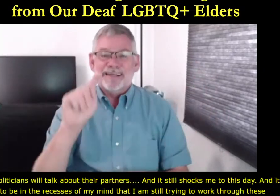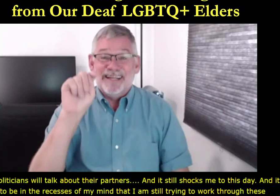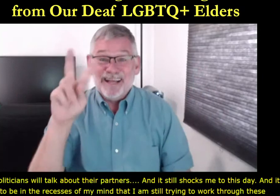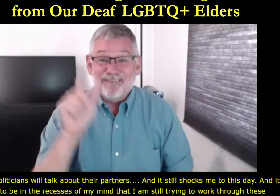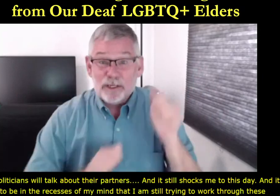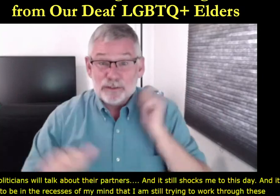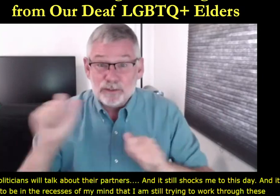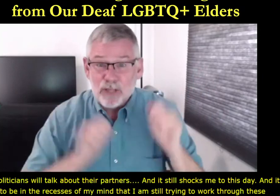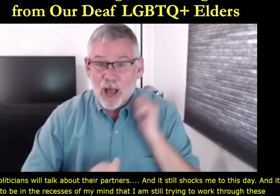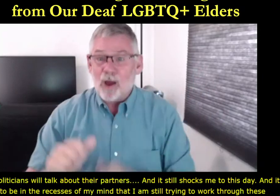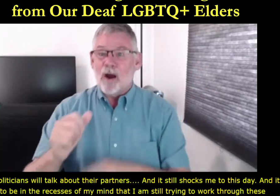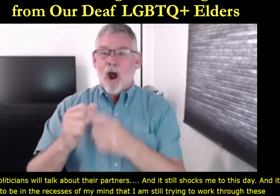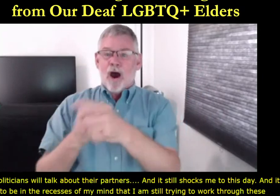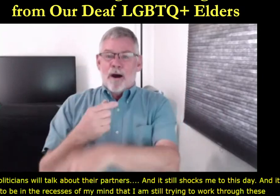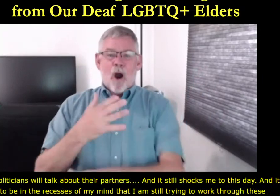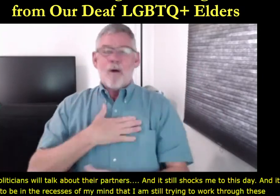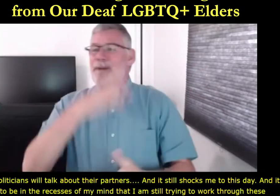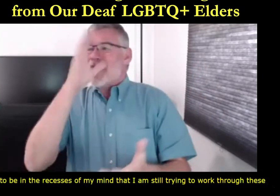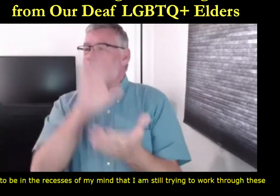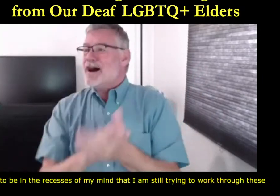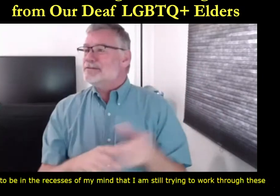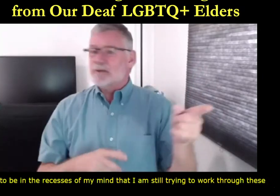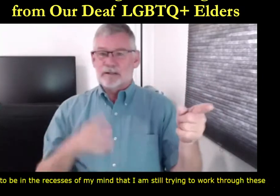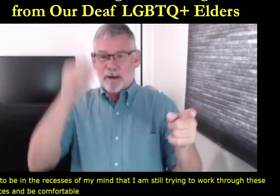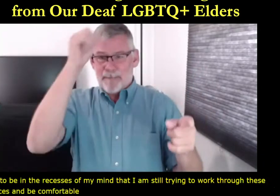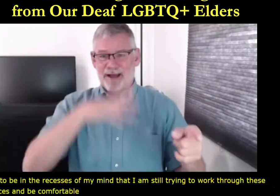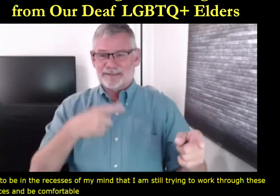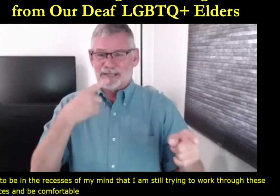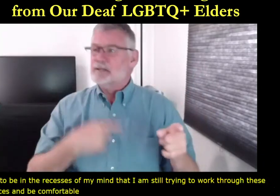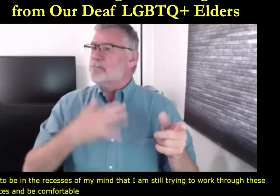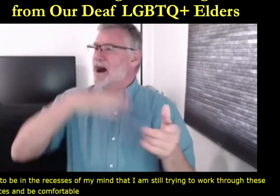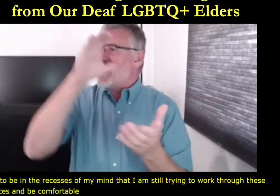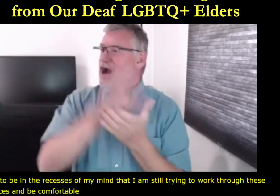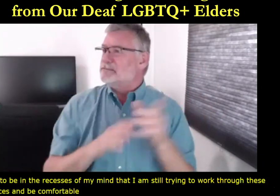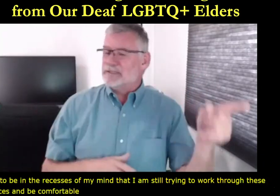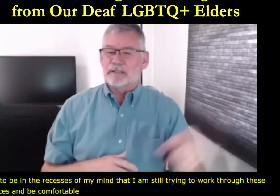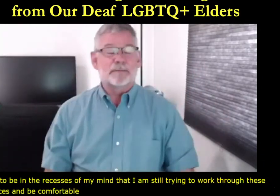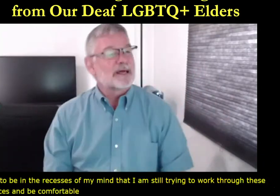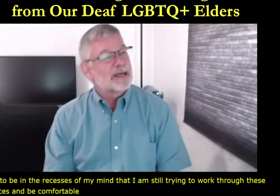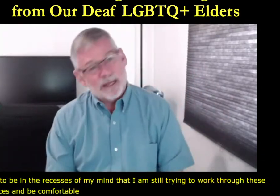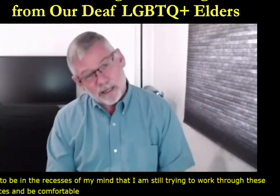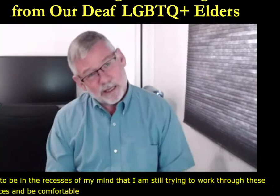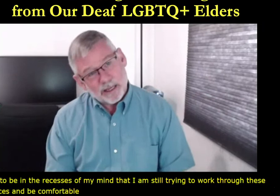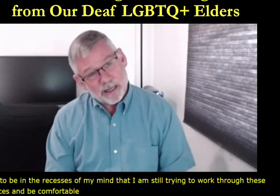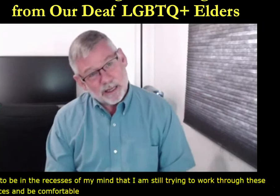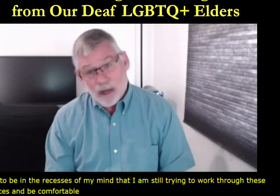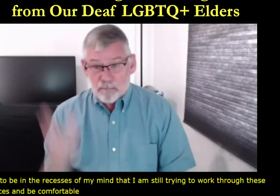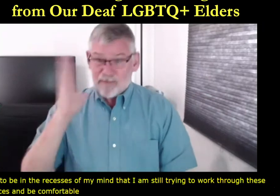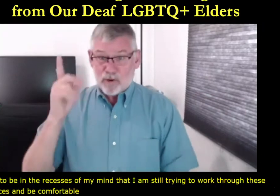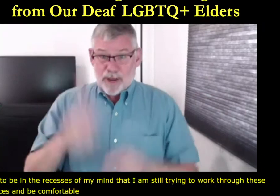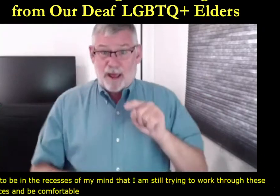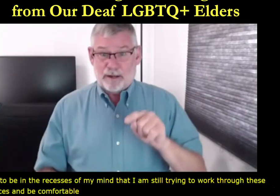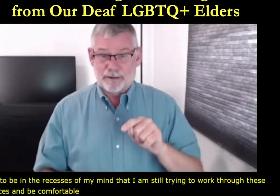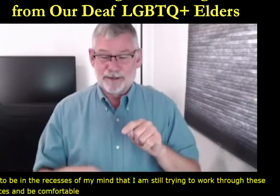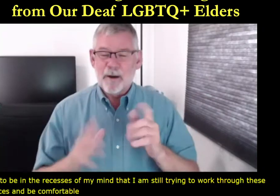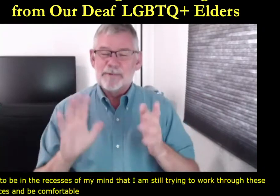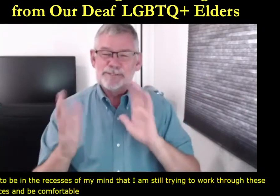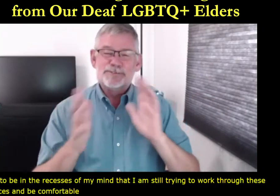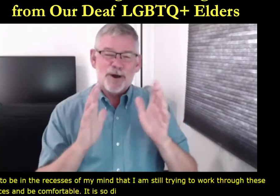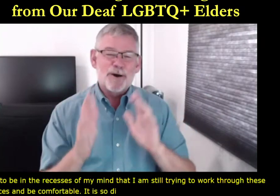i mean even on tv shows oh my god a man will say yeah this is my husband and it